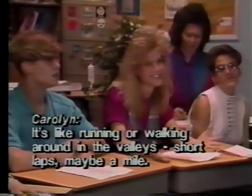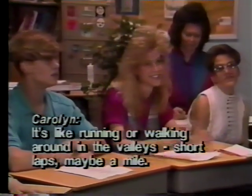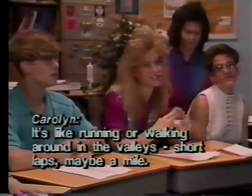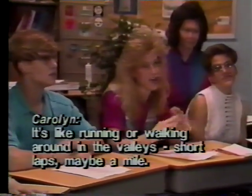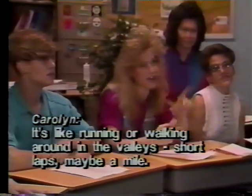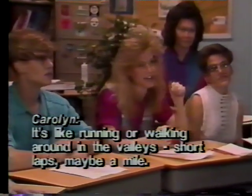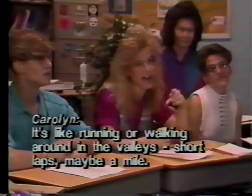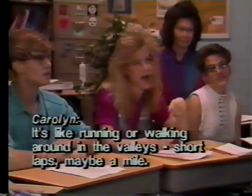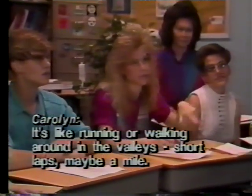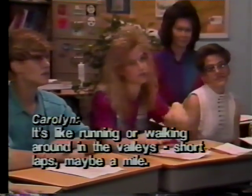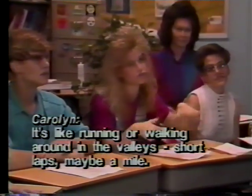Because of,